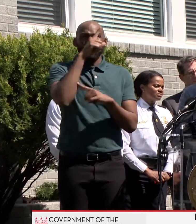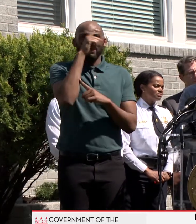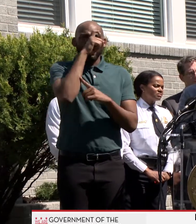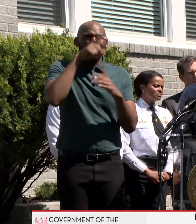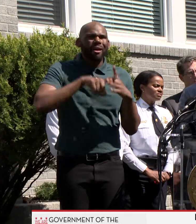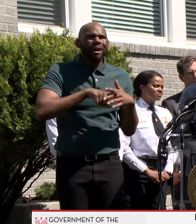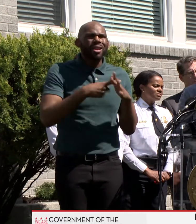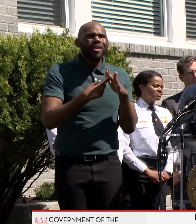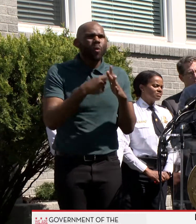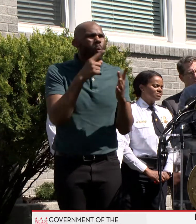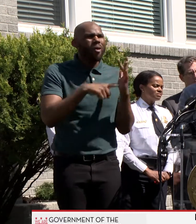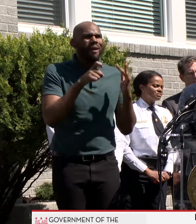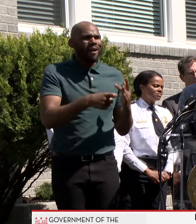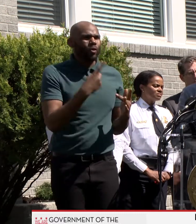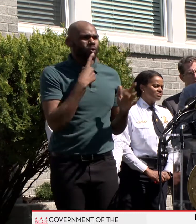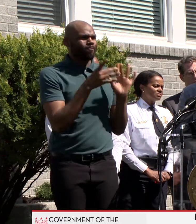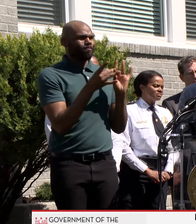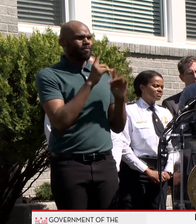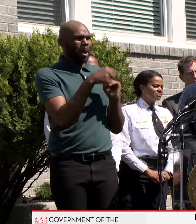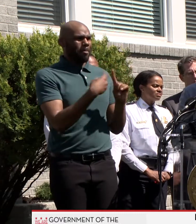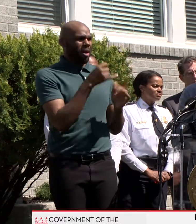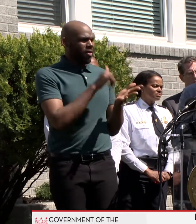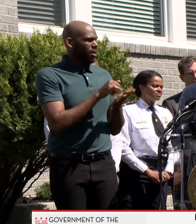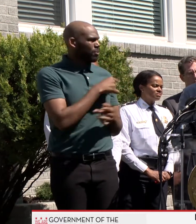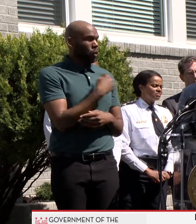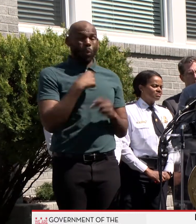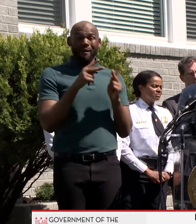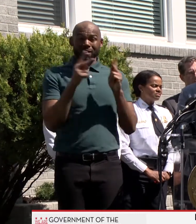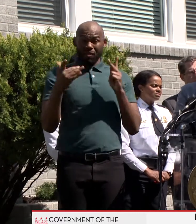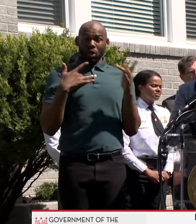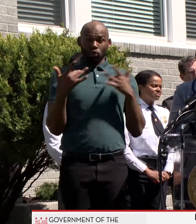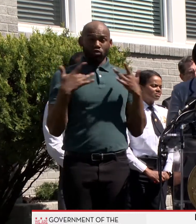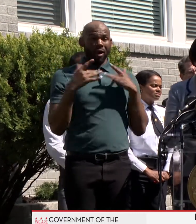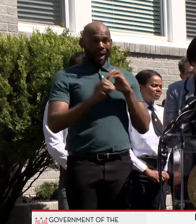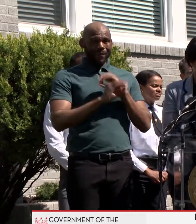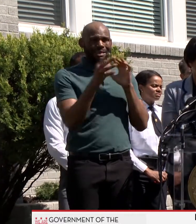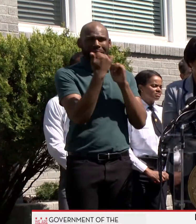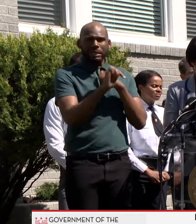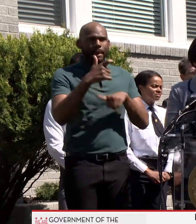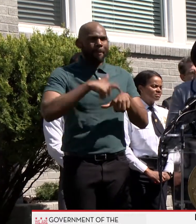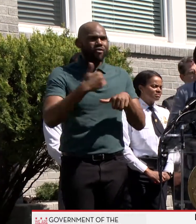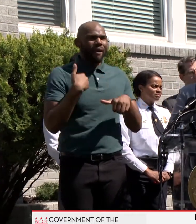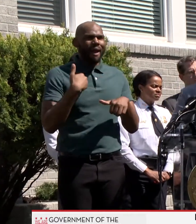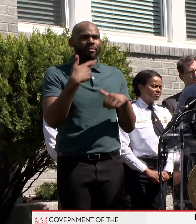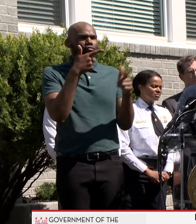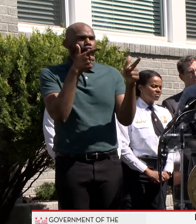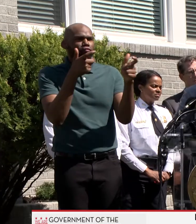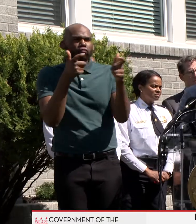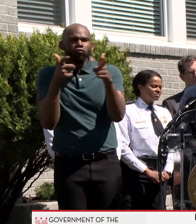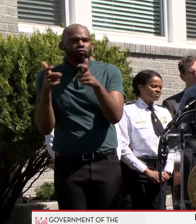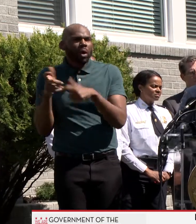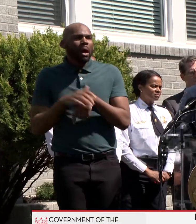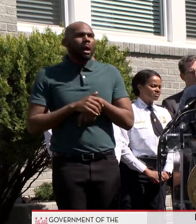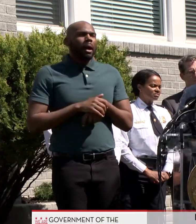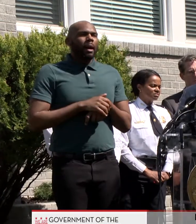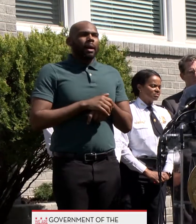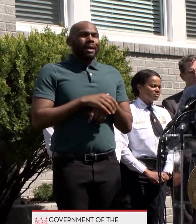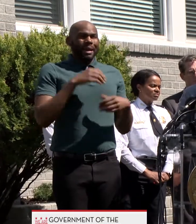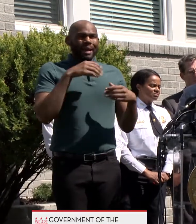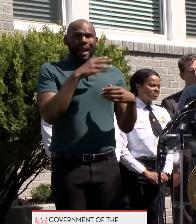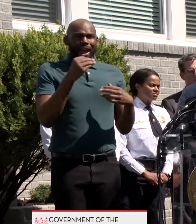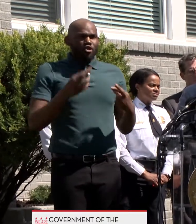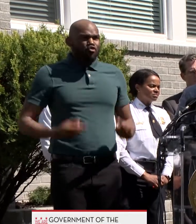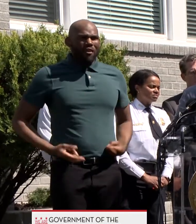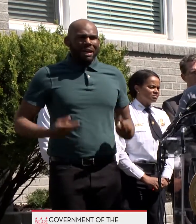initiative. What do you have to say about this case? Well, we're very concerned, obviously, anytime we have gunfire and our